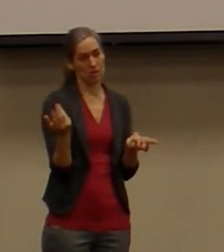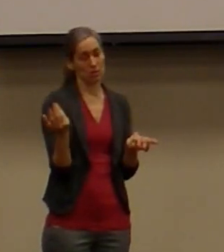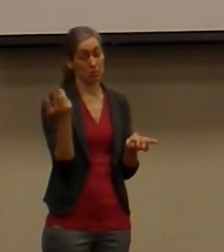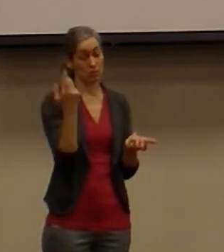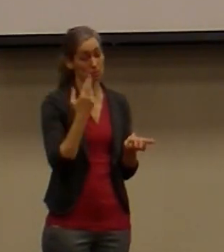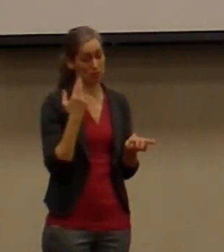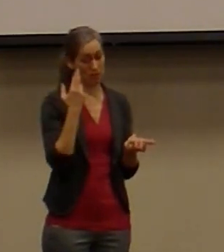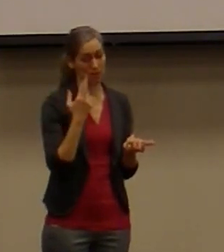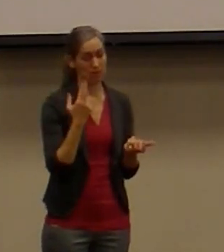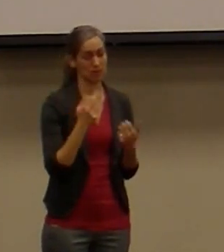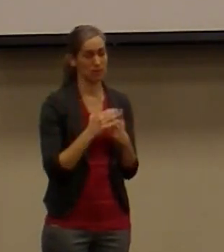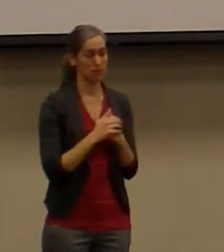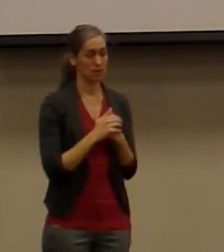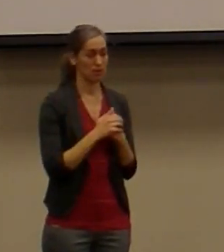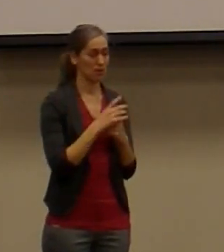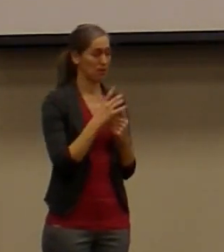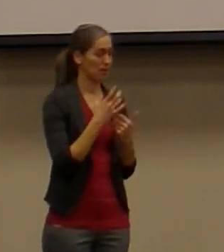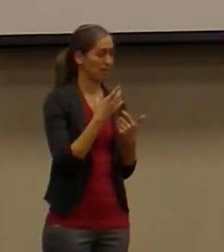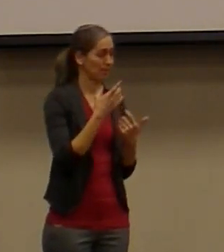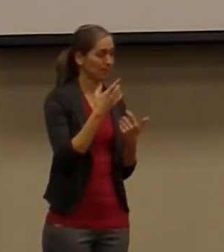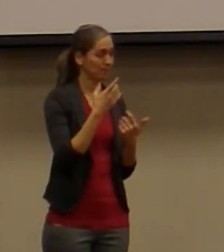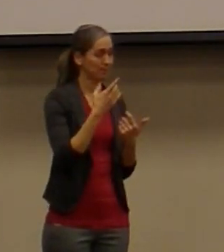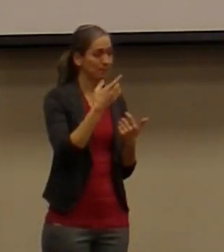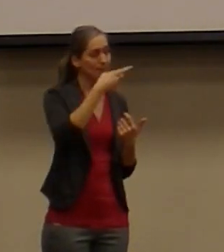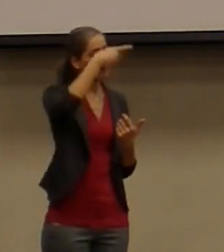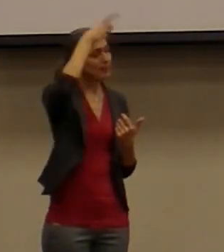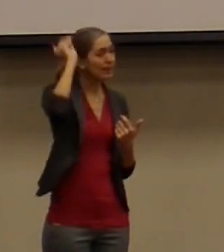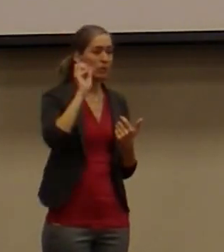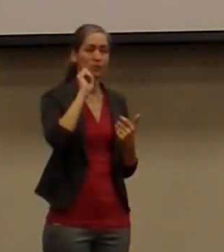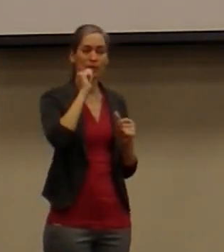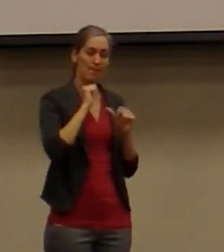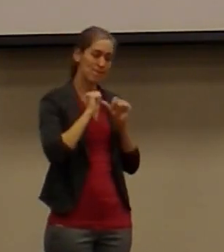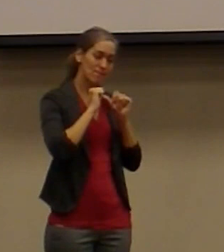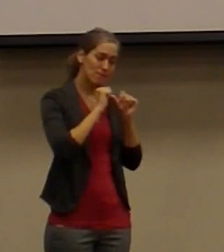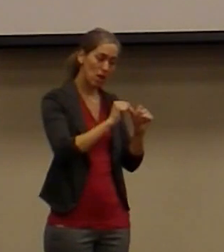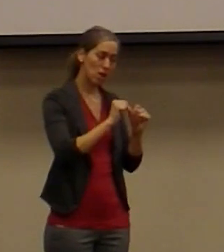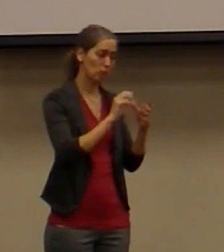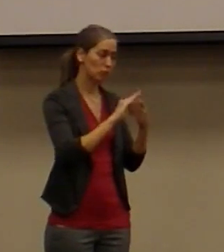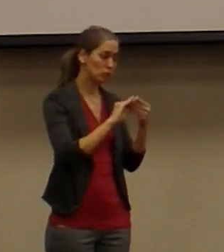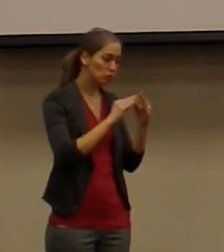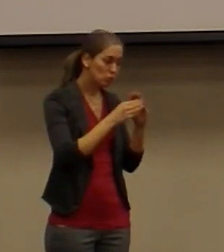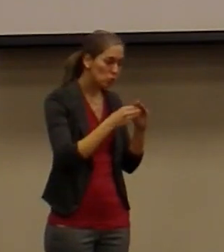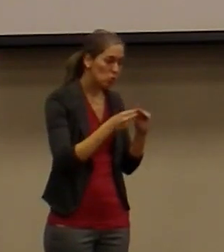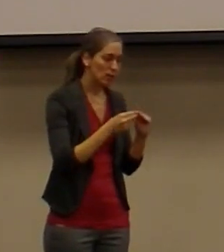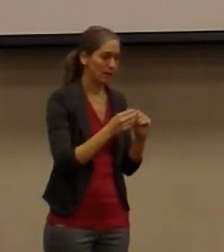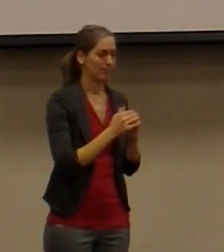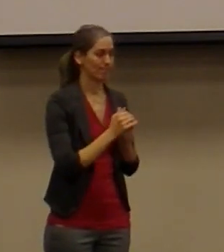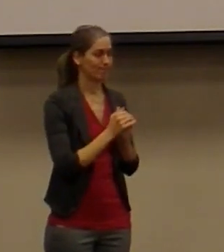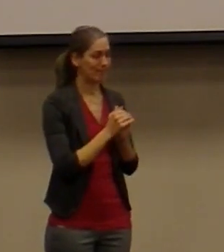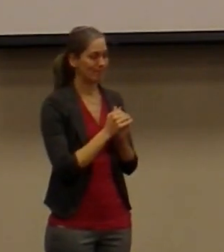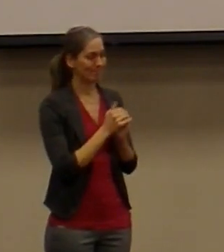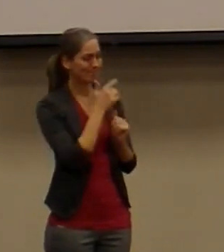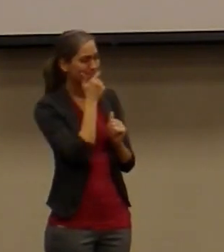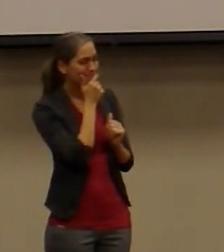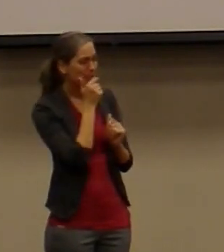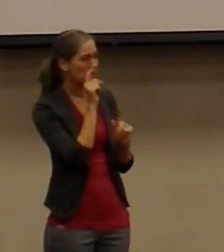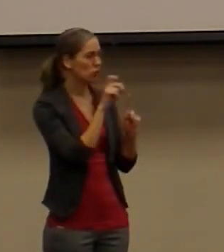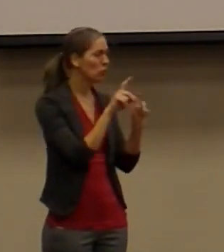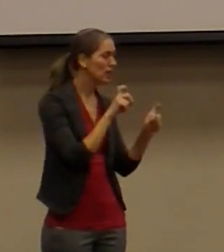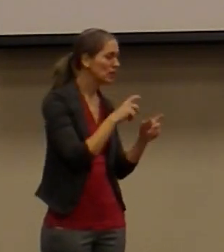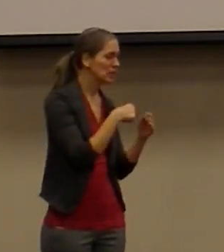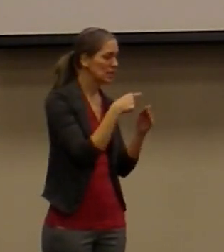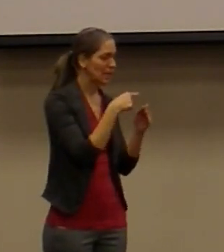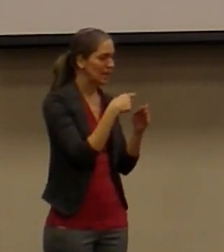realize Daniel didn't follow this story with a set of thought questions at the end or